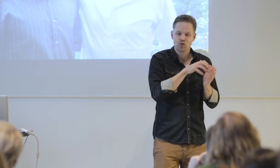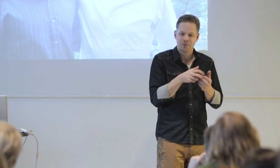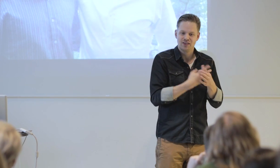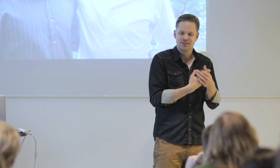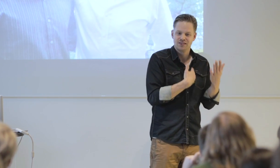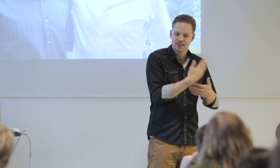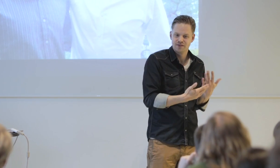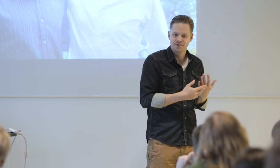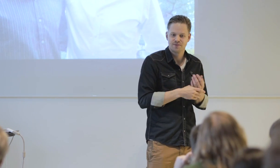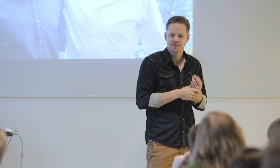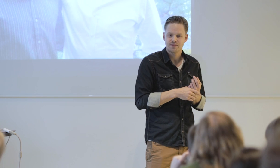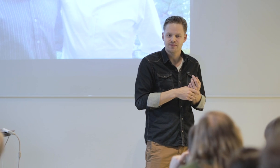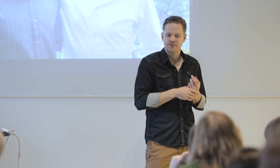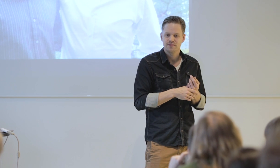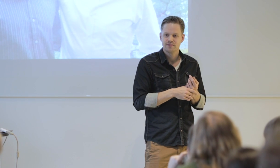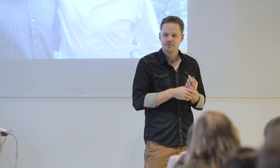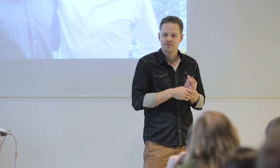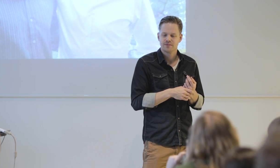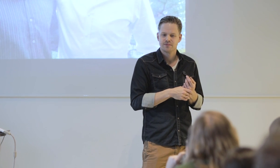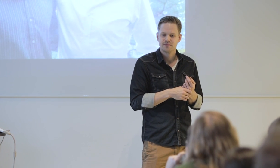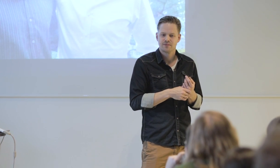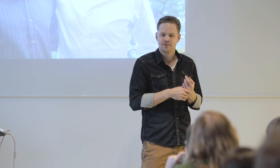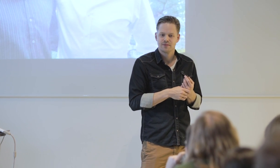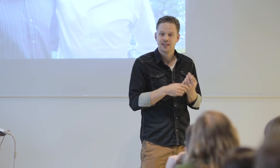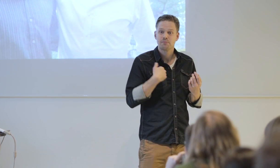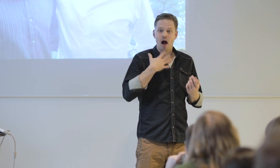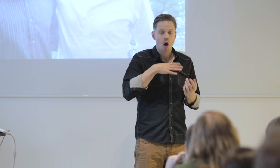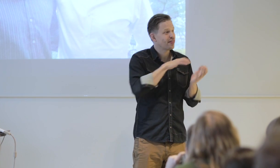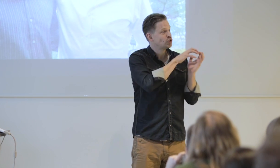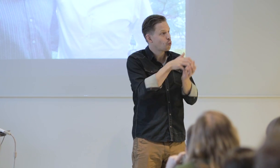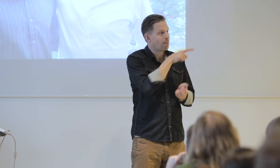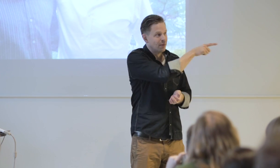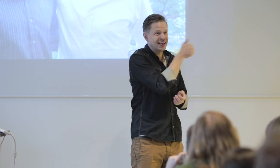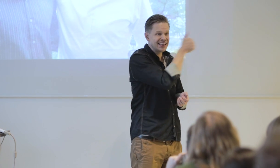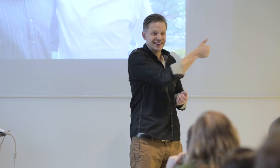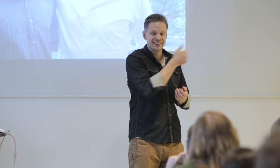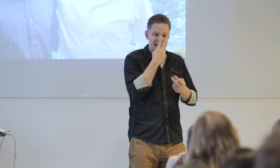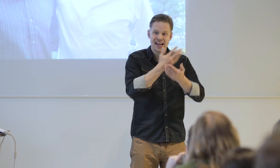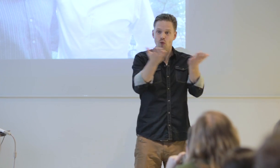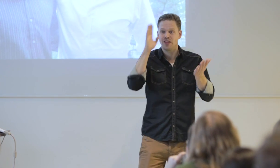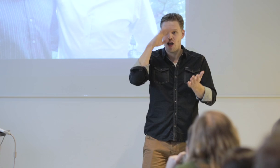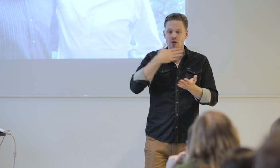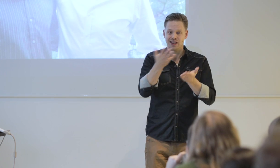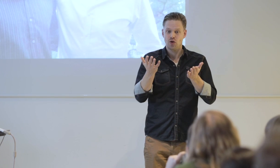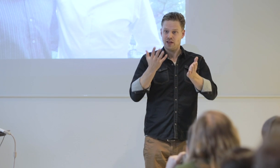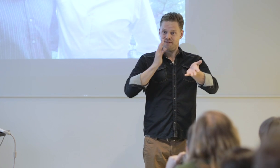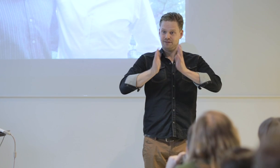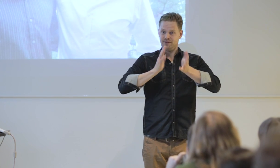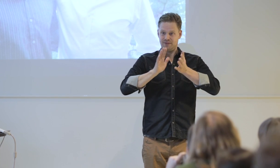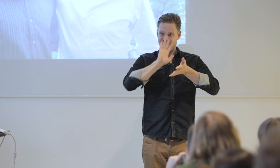And that was left undone there, and then I decided to continue it now with Stubb. And I wanted Stubb for himself to see that